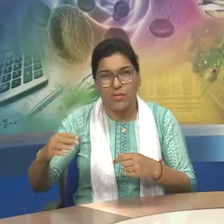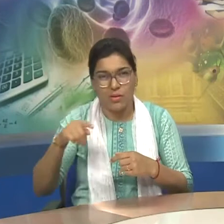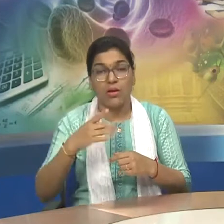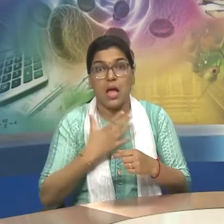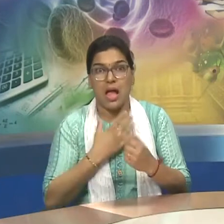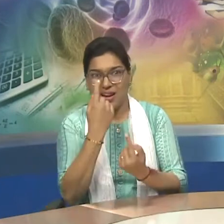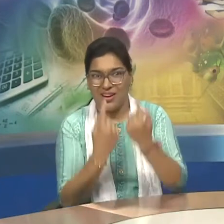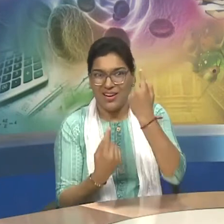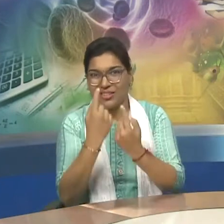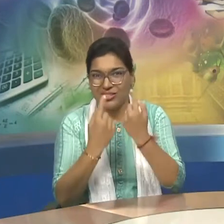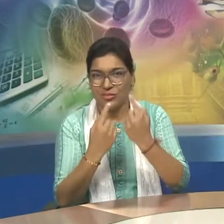on